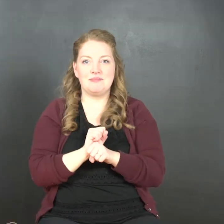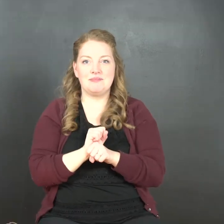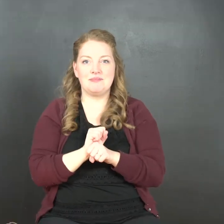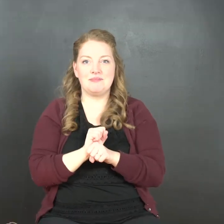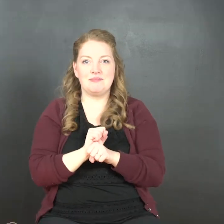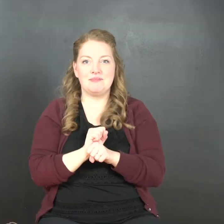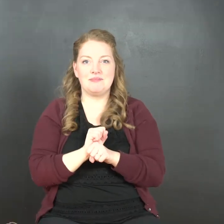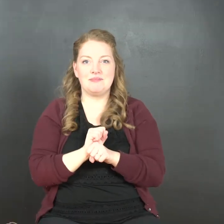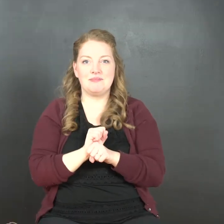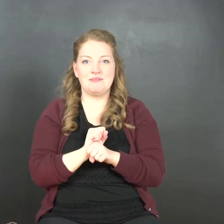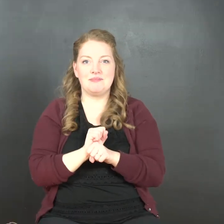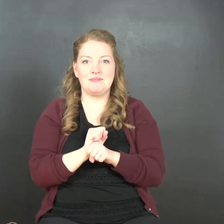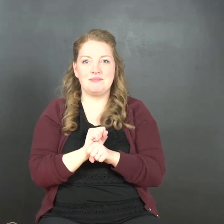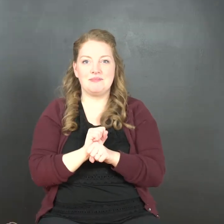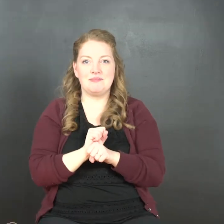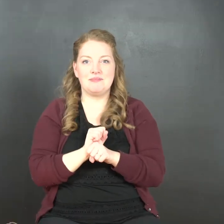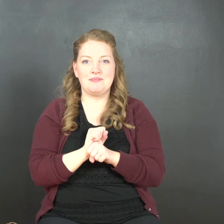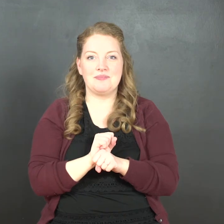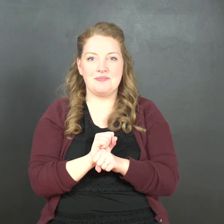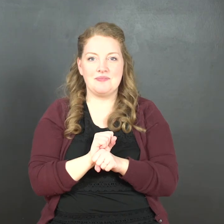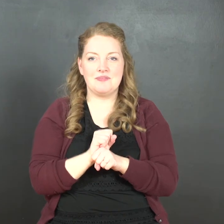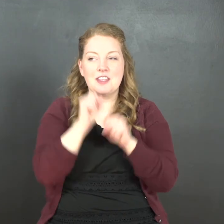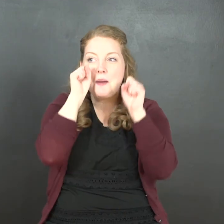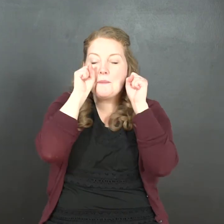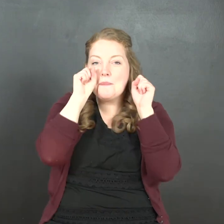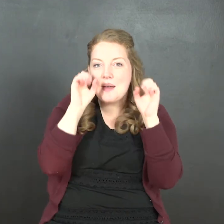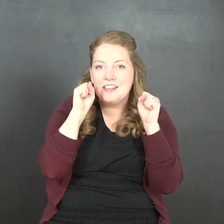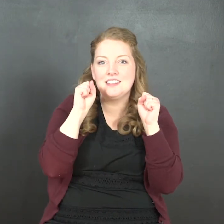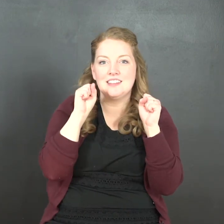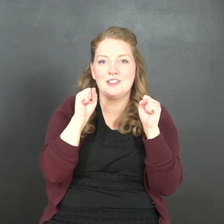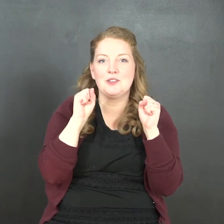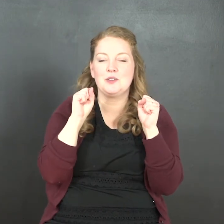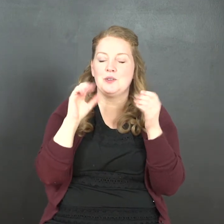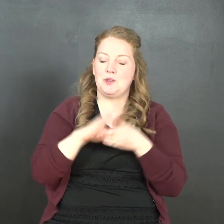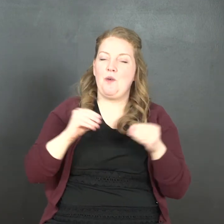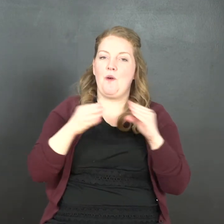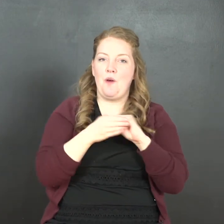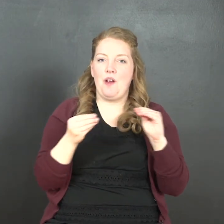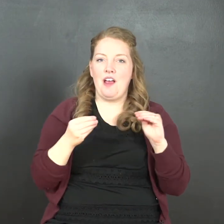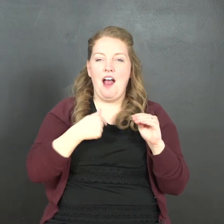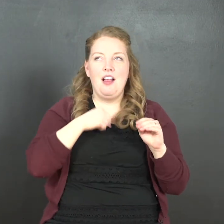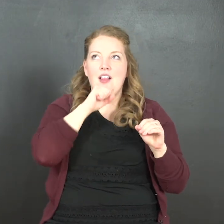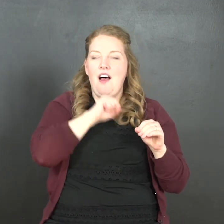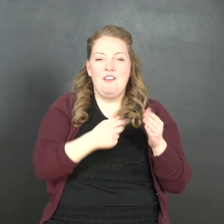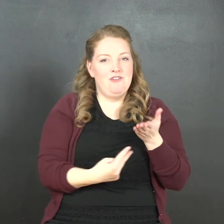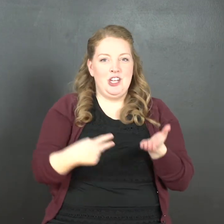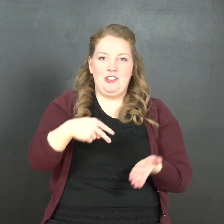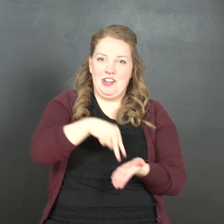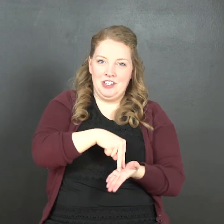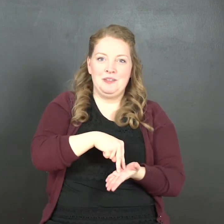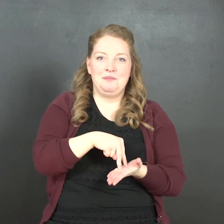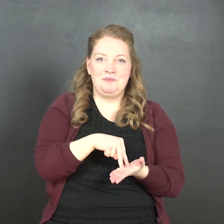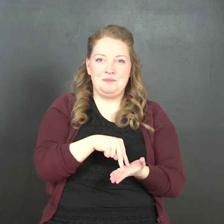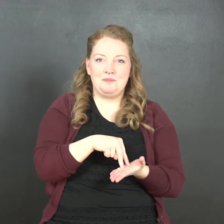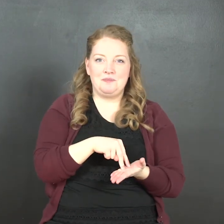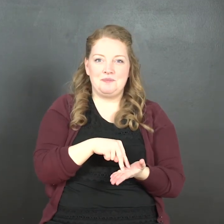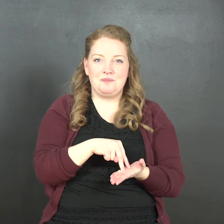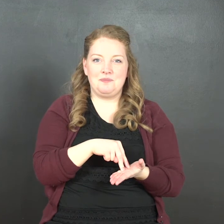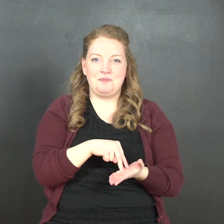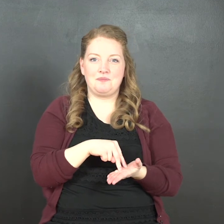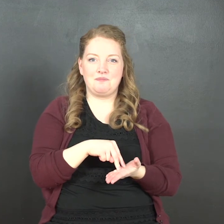is risen indeed. What an amazing story, huh? Well, I love the